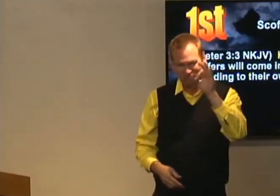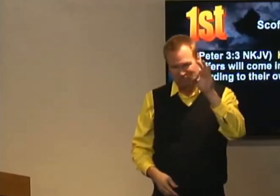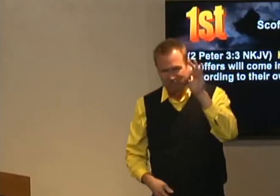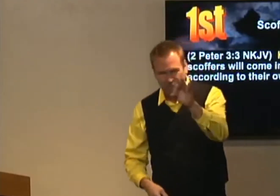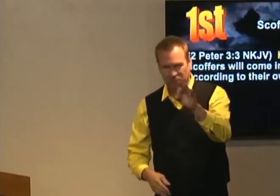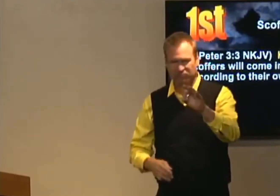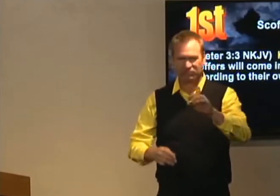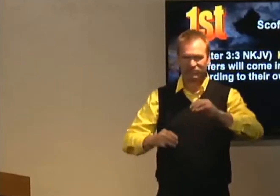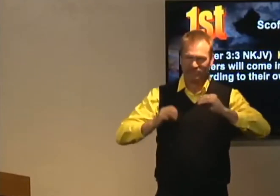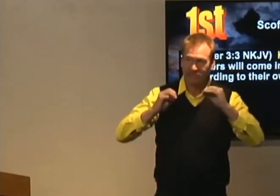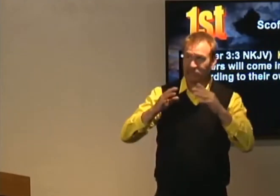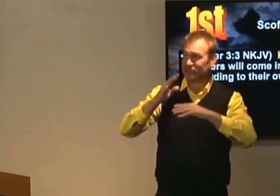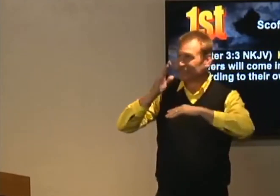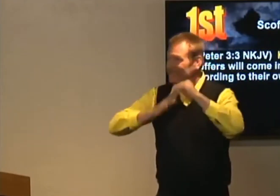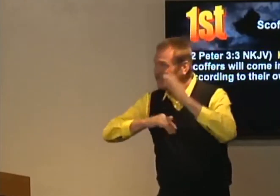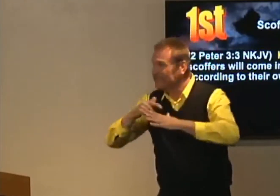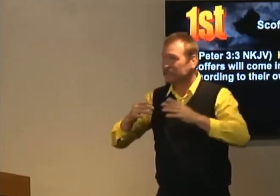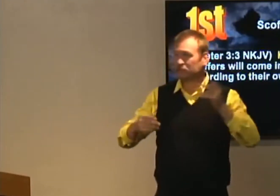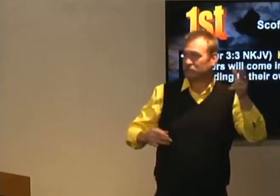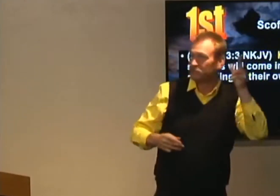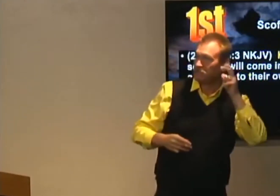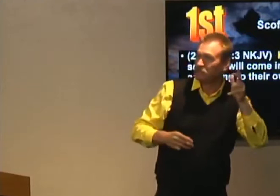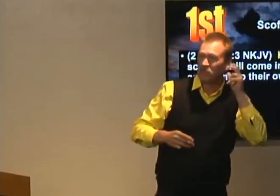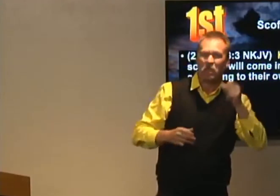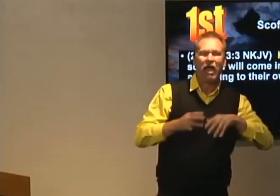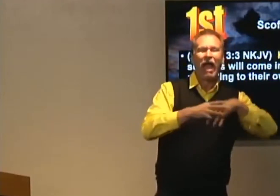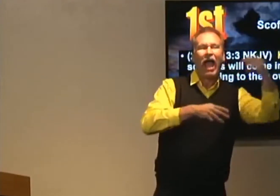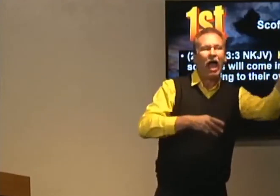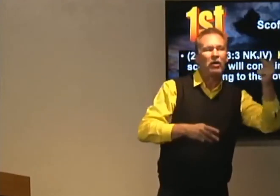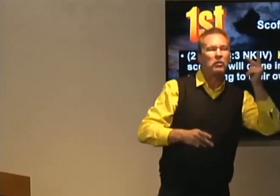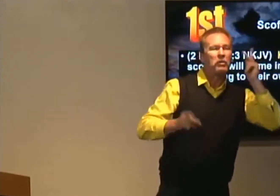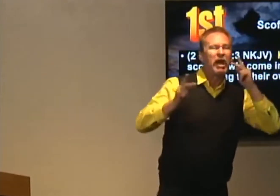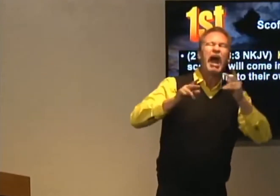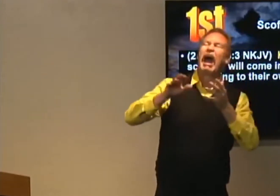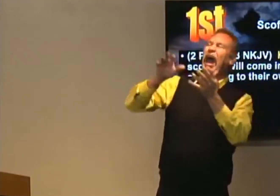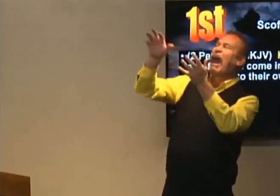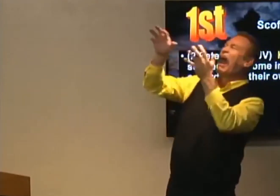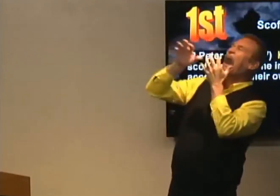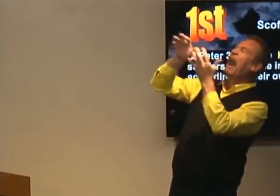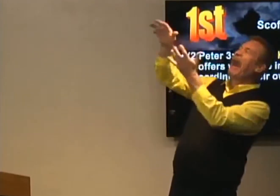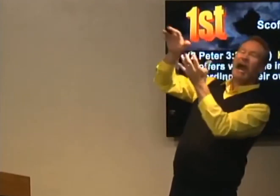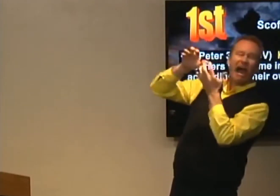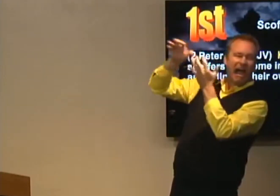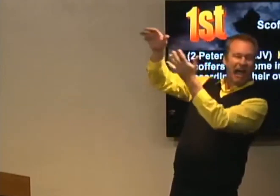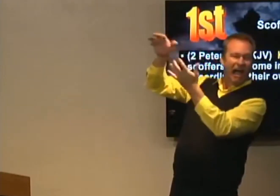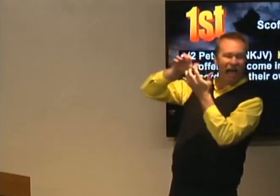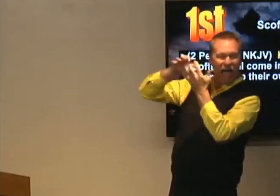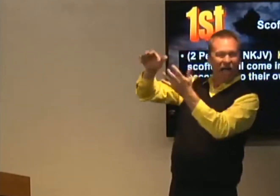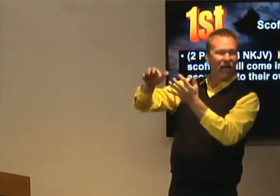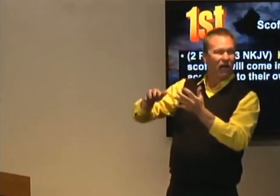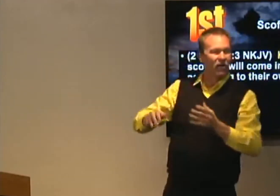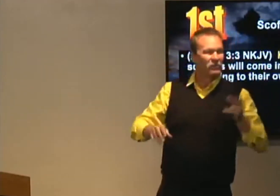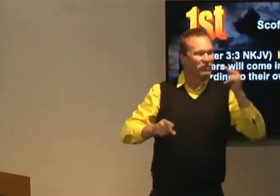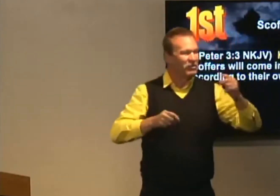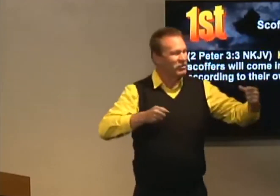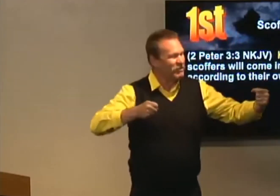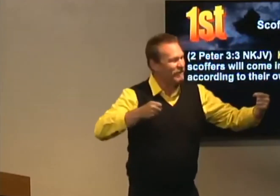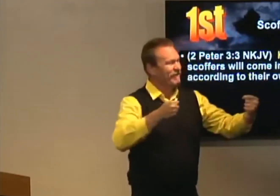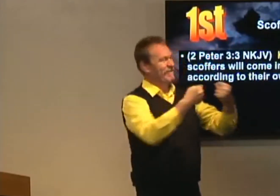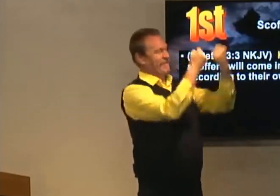But Noah just was patient, and he kept going. And as he was building his ark, he could hear these people laughing at